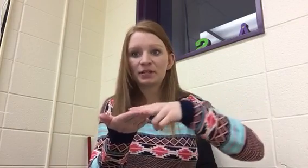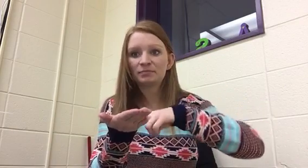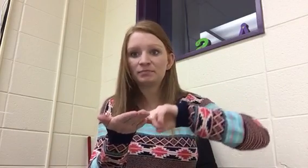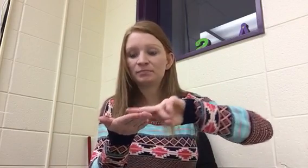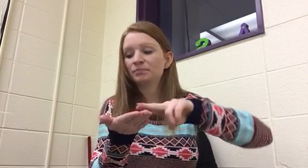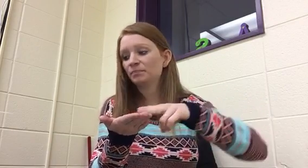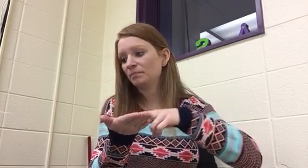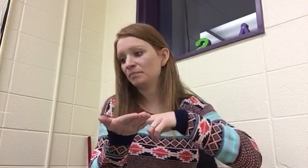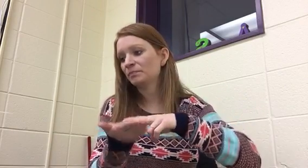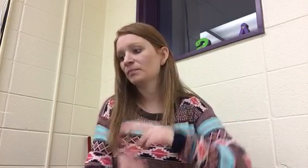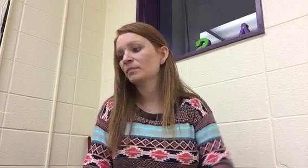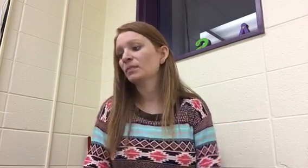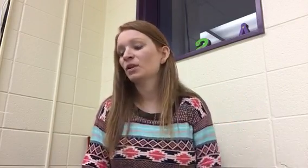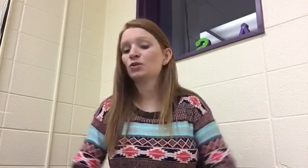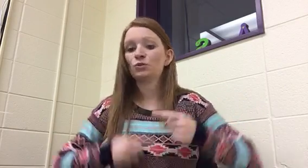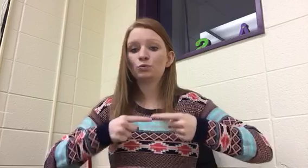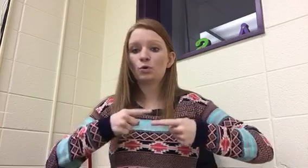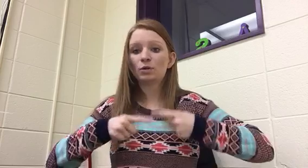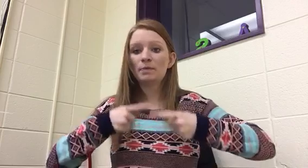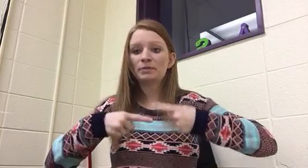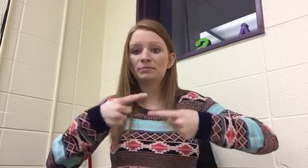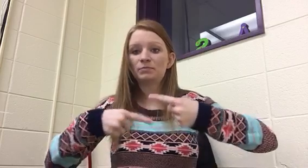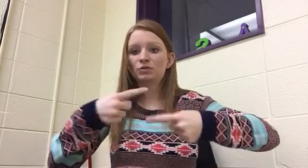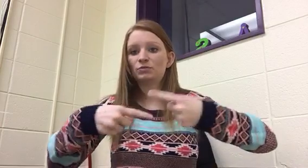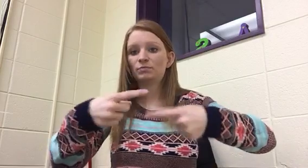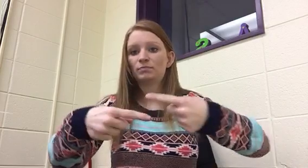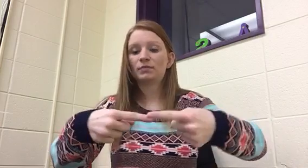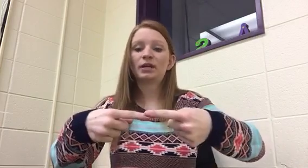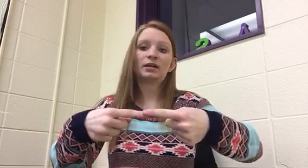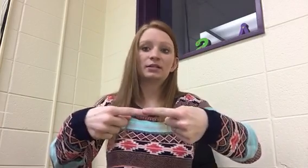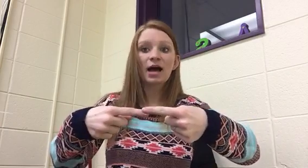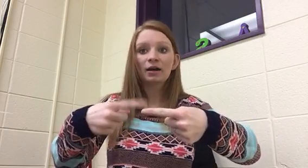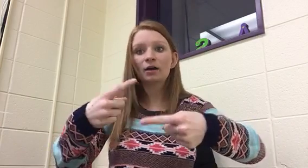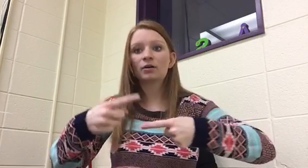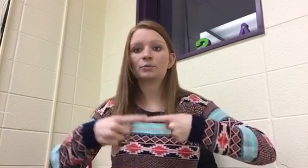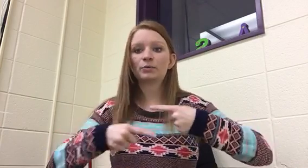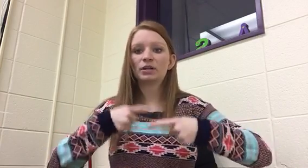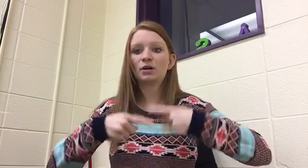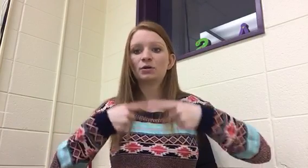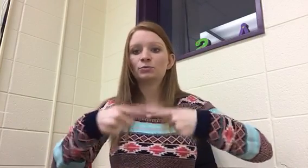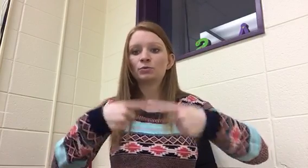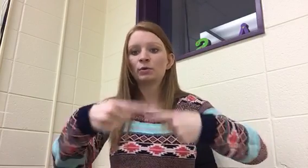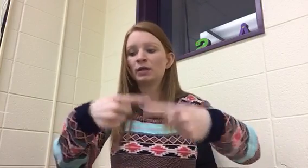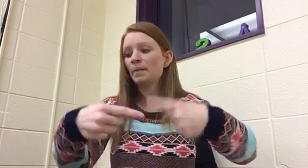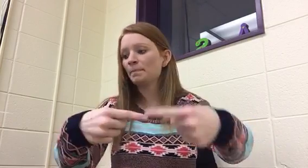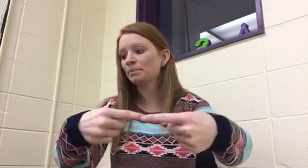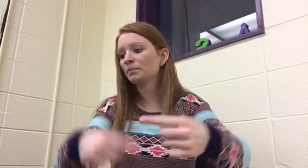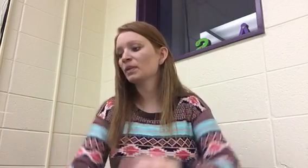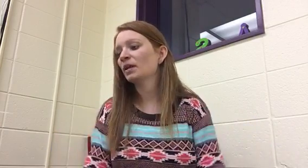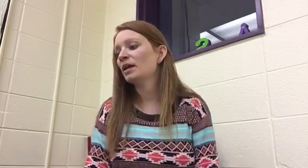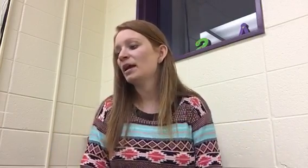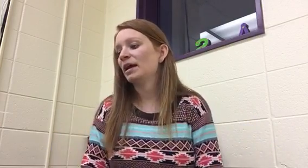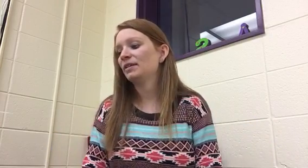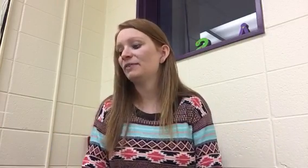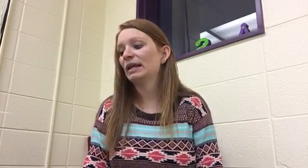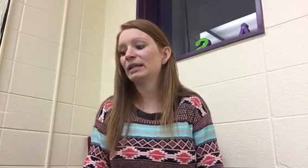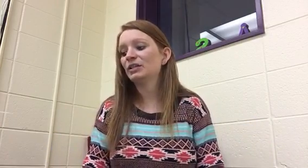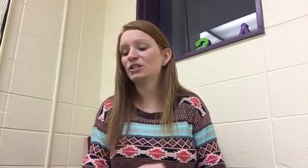something. To roll up. Like a taco or a burrito, roll it up. And then finally to